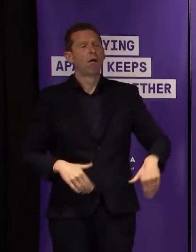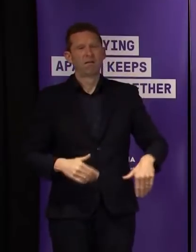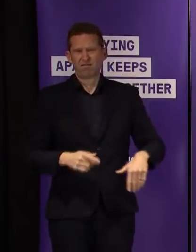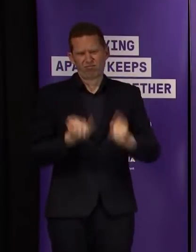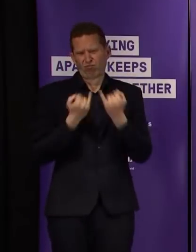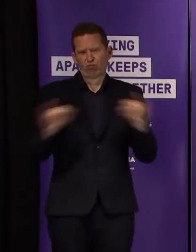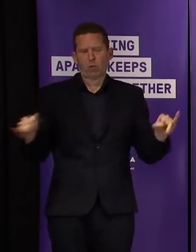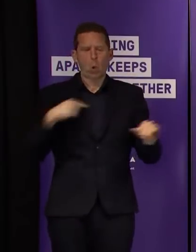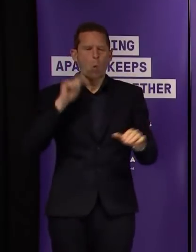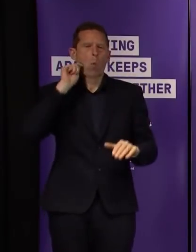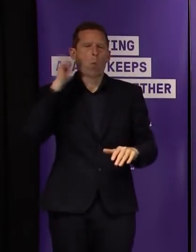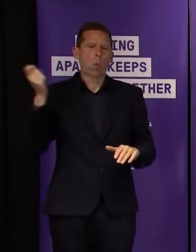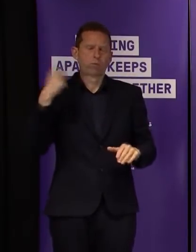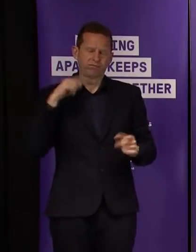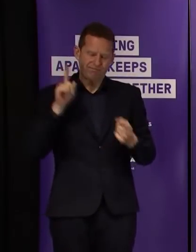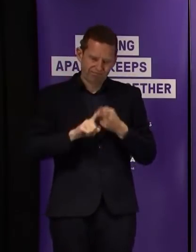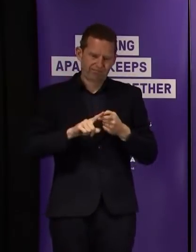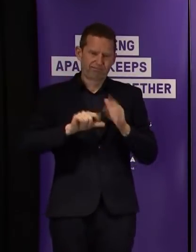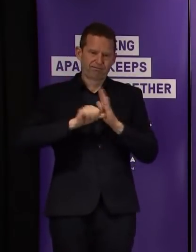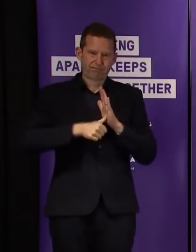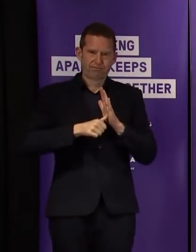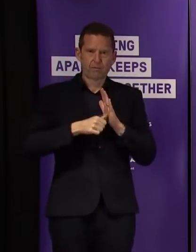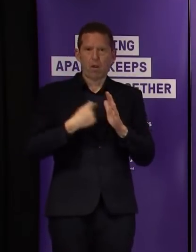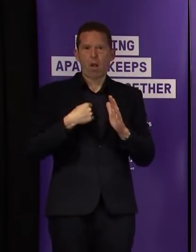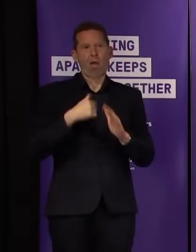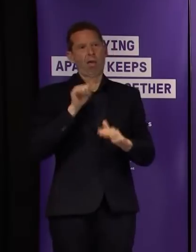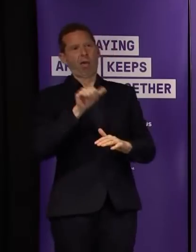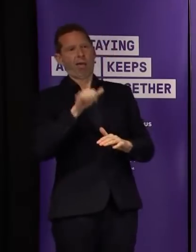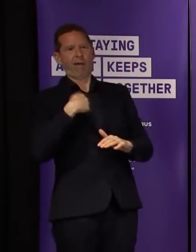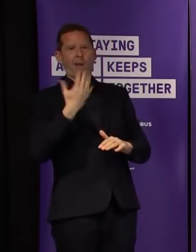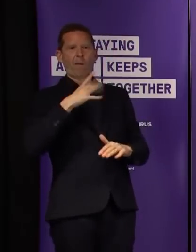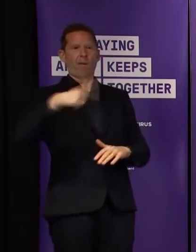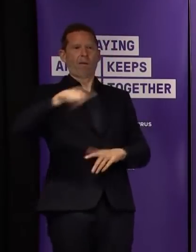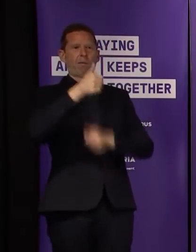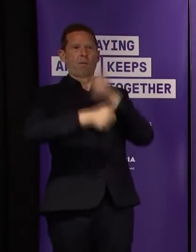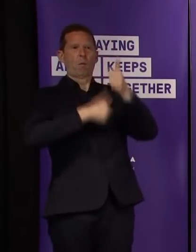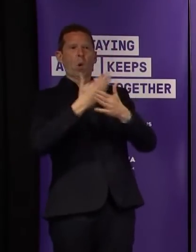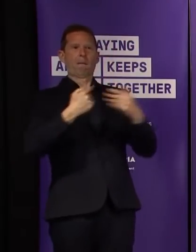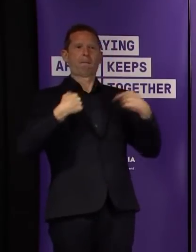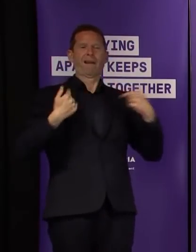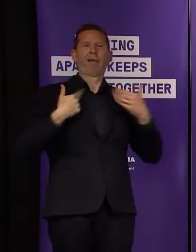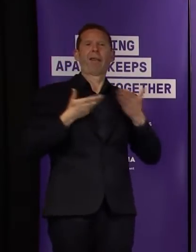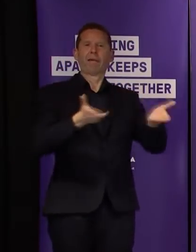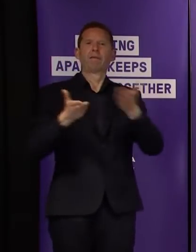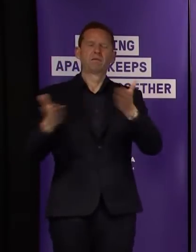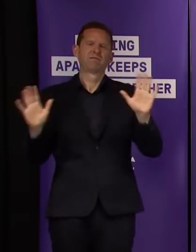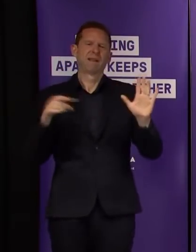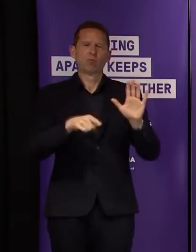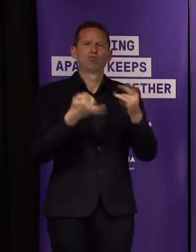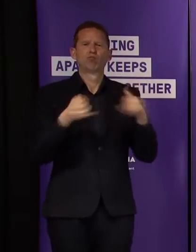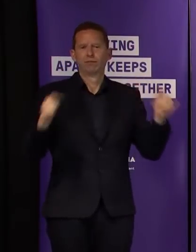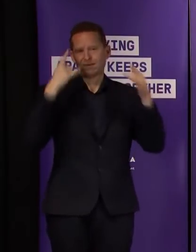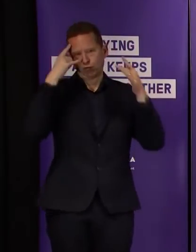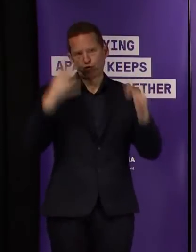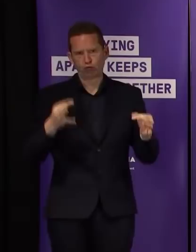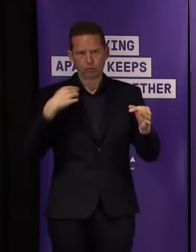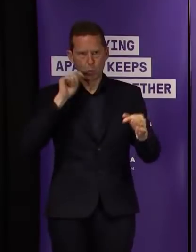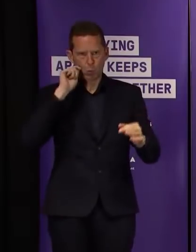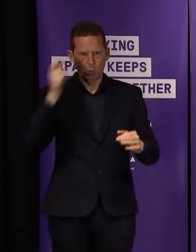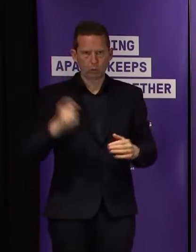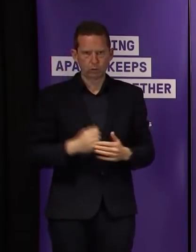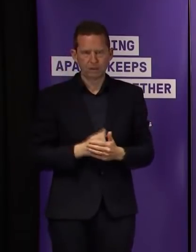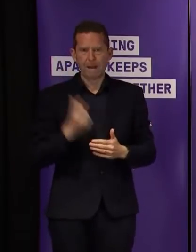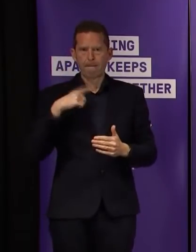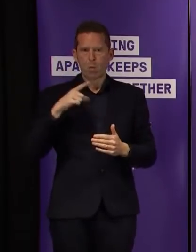and I will not do that. I will not, for the sake of being popular, make a decision that I know to be the wrong one, because the data